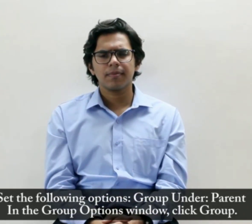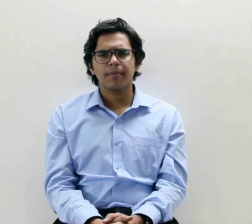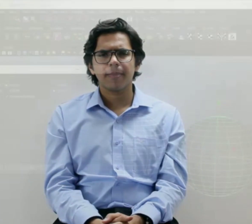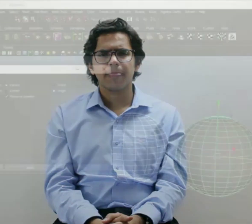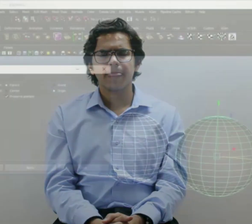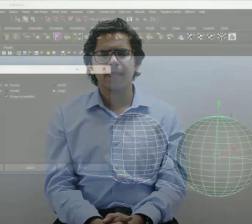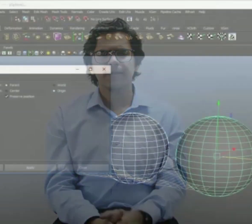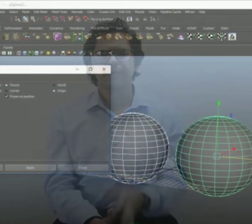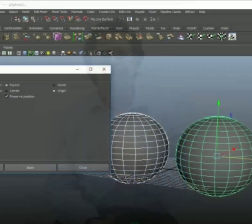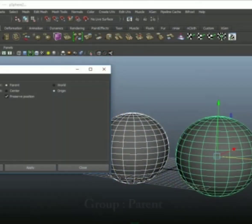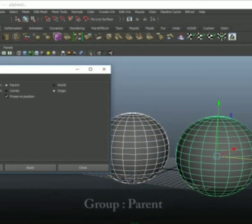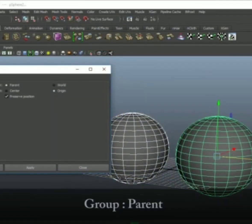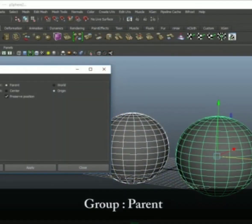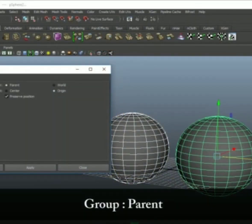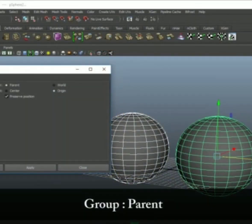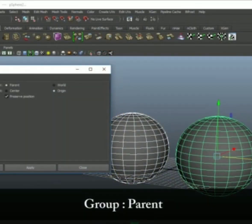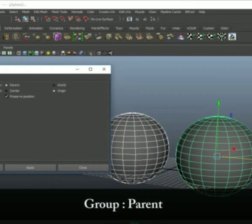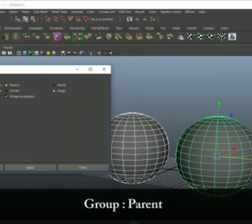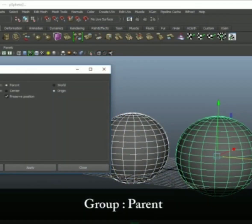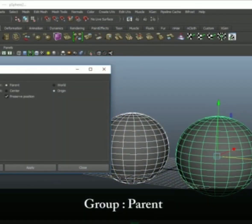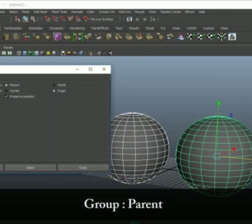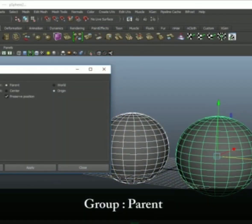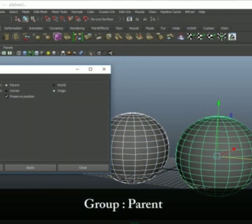Group Parent.